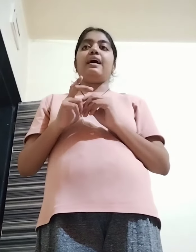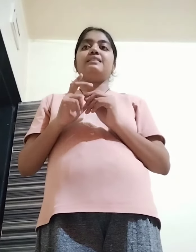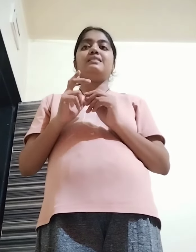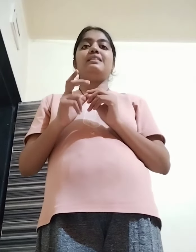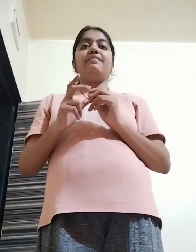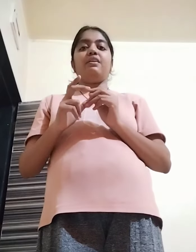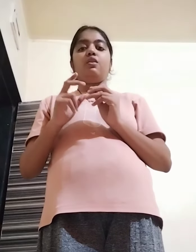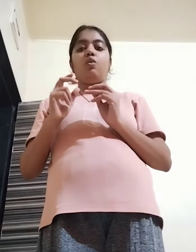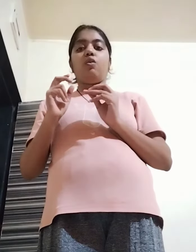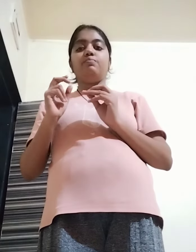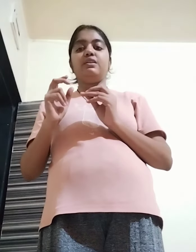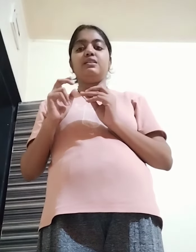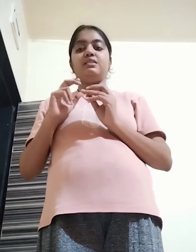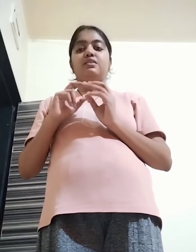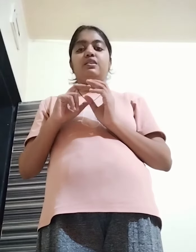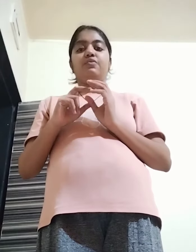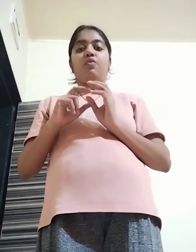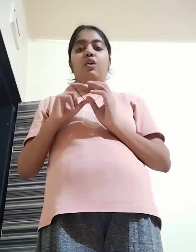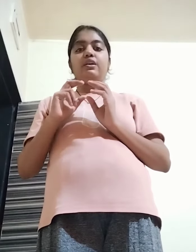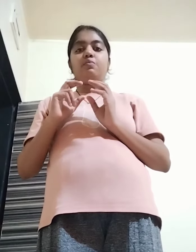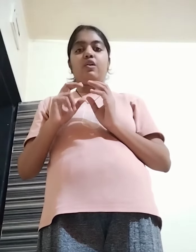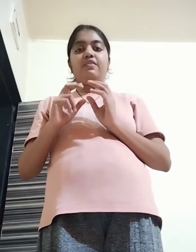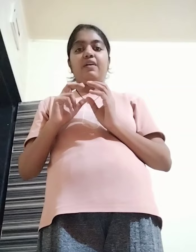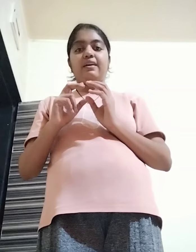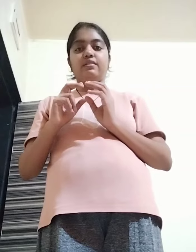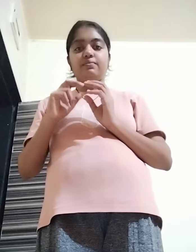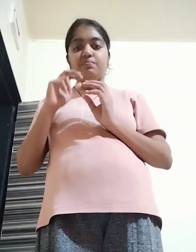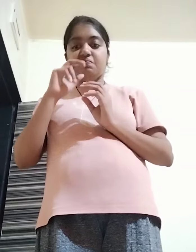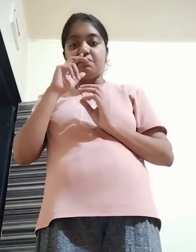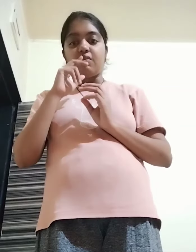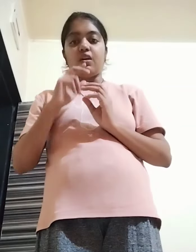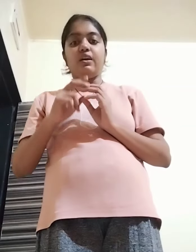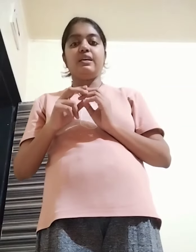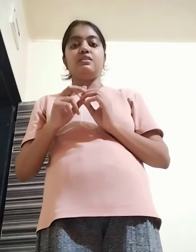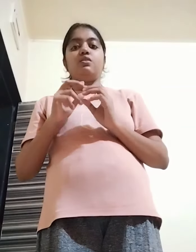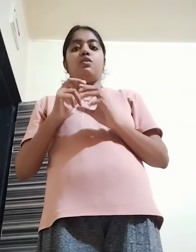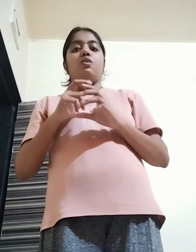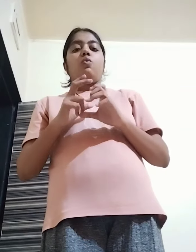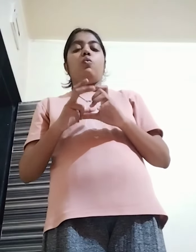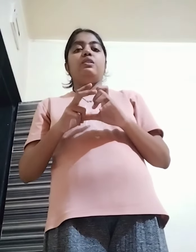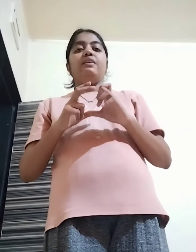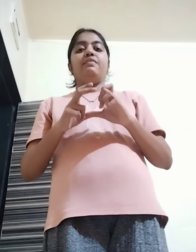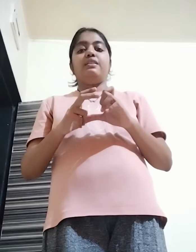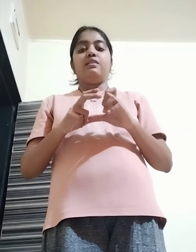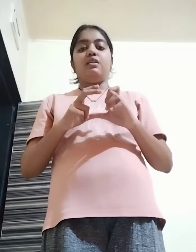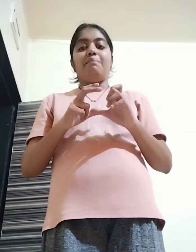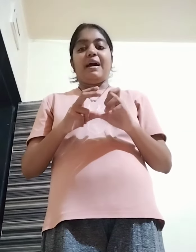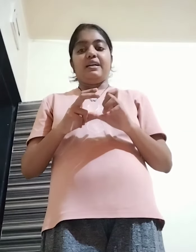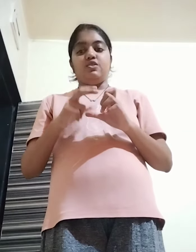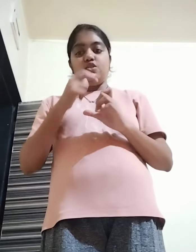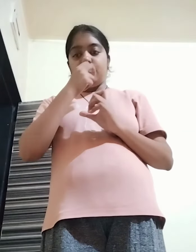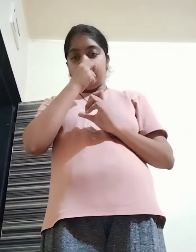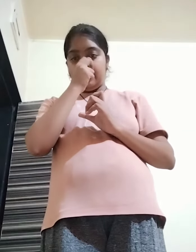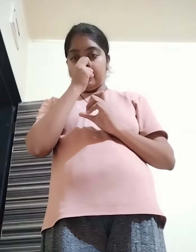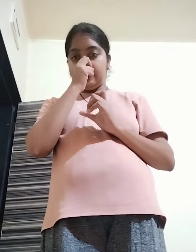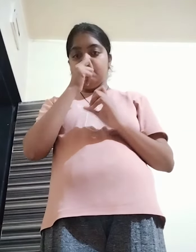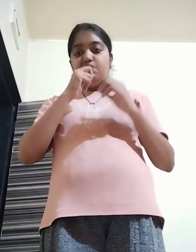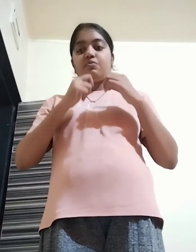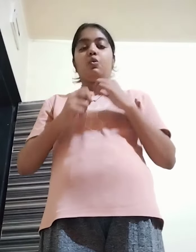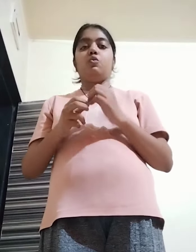access level of this default modifier is only within the package. Only